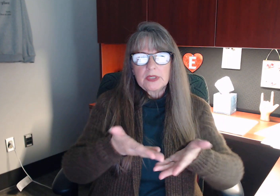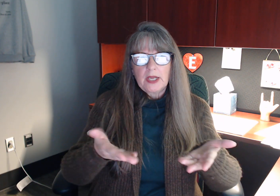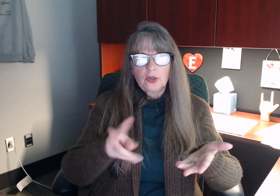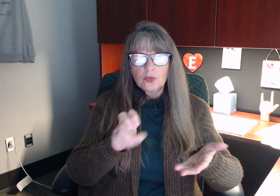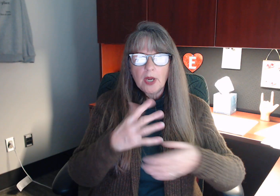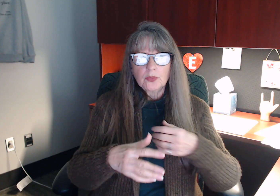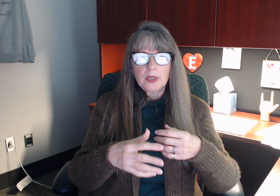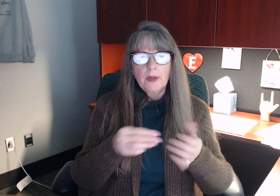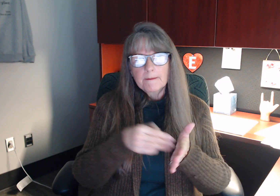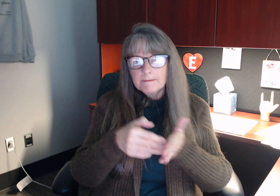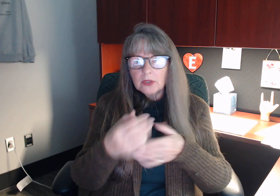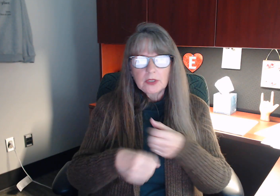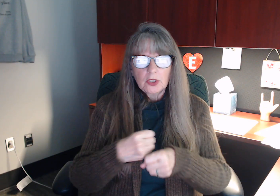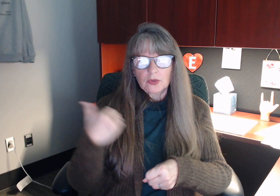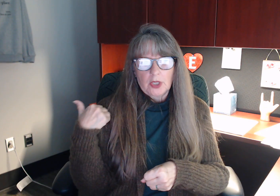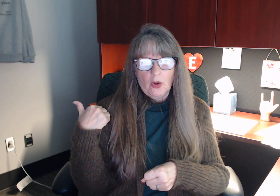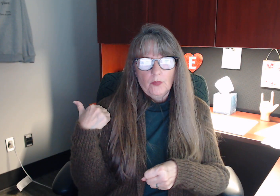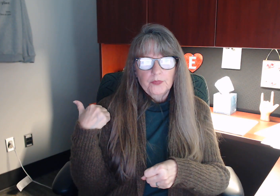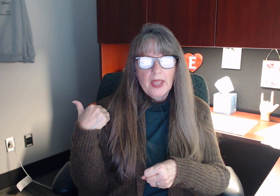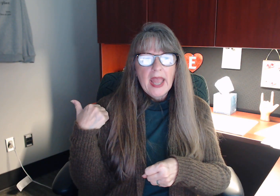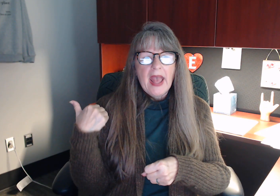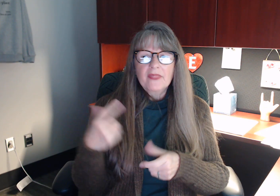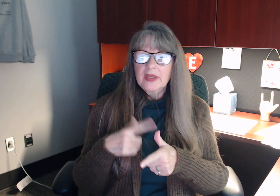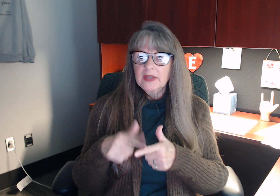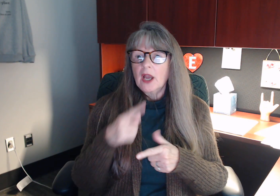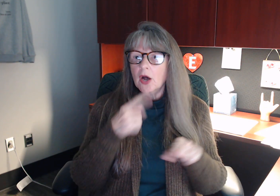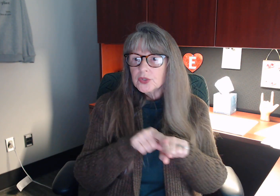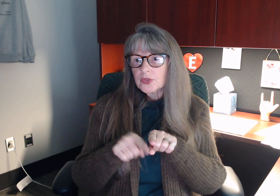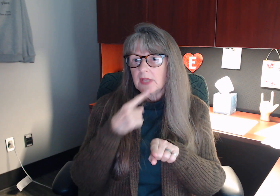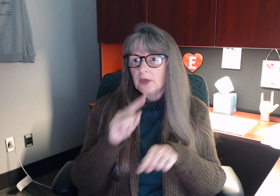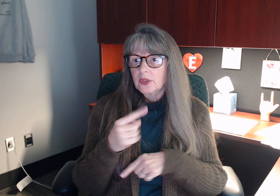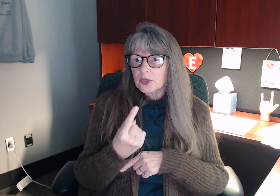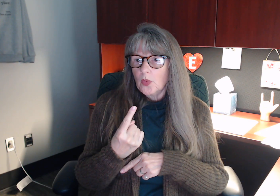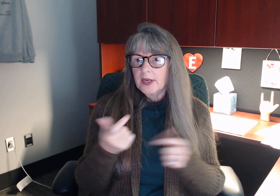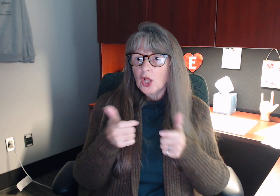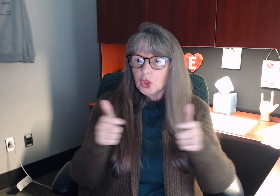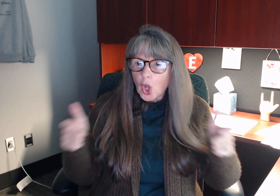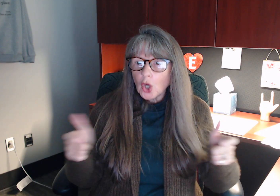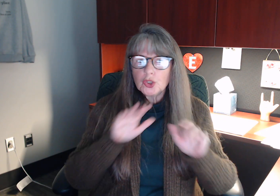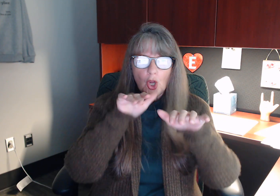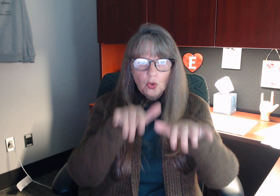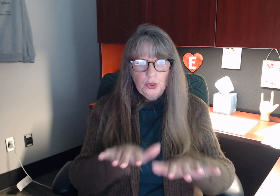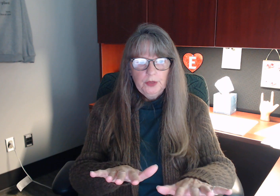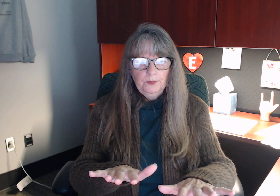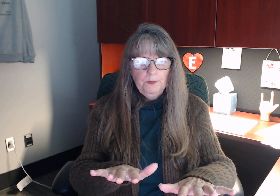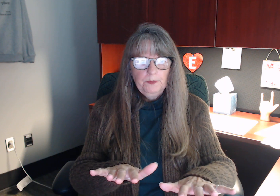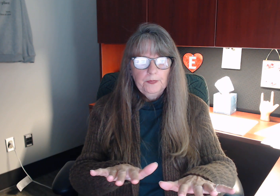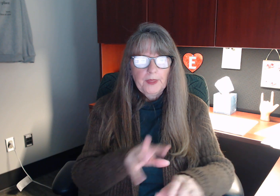there 200 million years ago. And then he also said that there was one large ocean, and